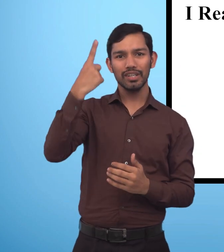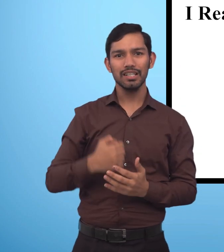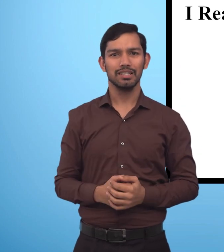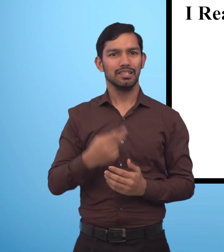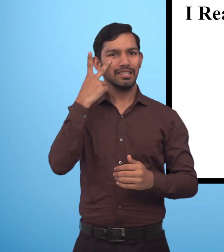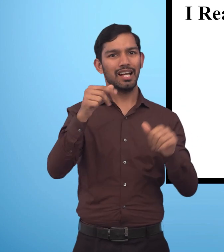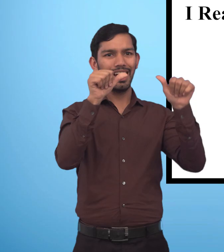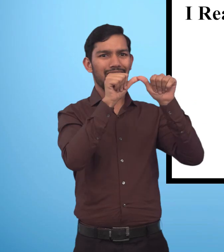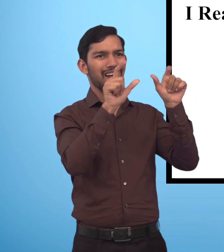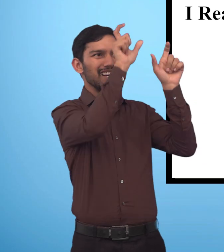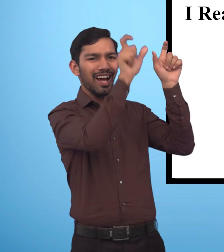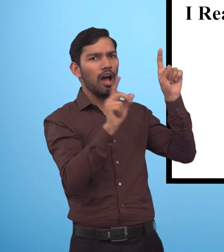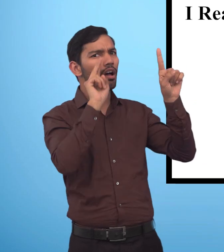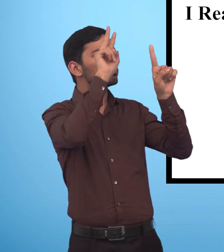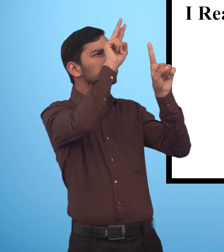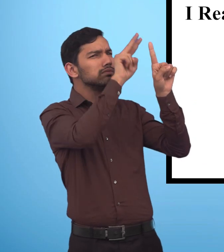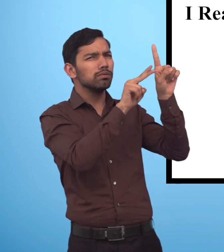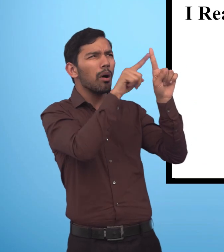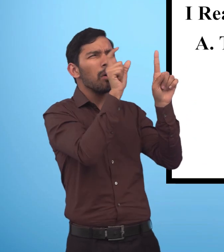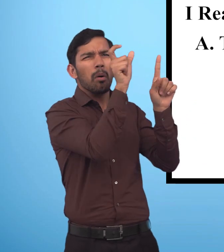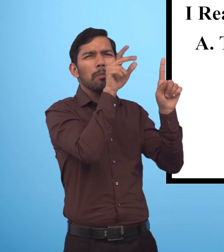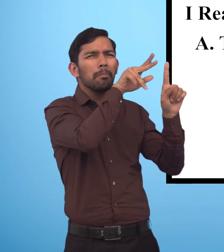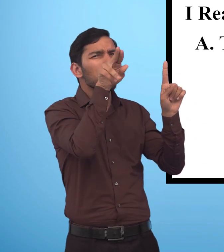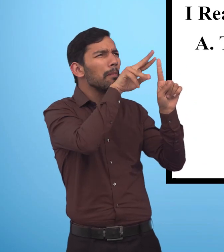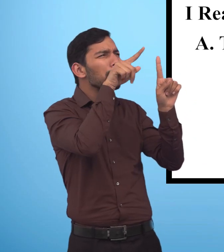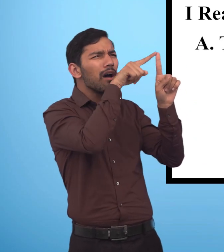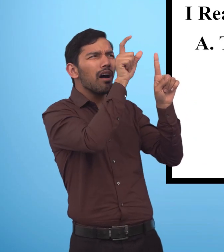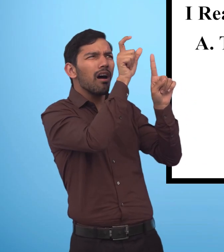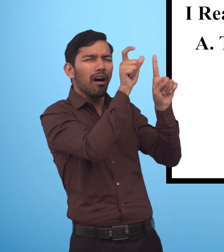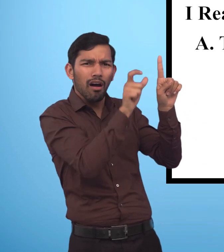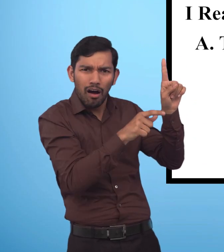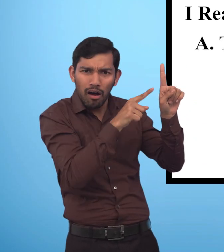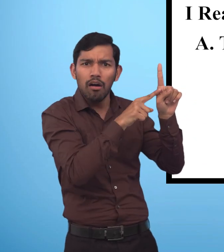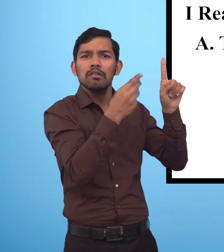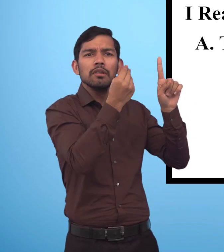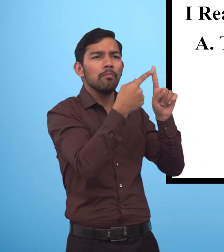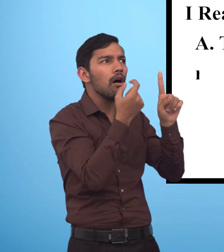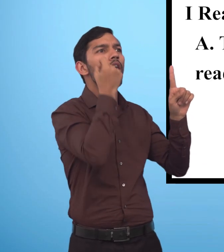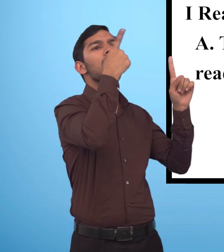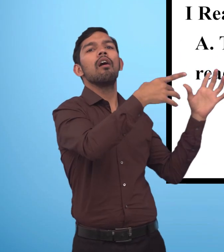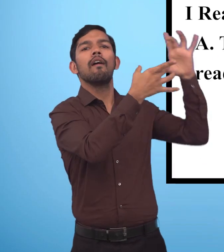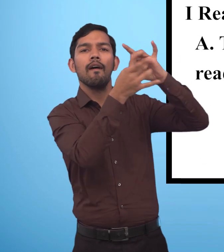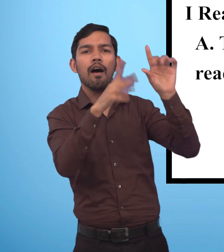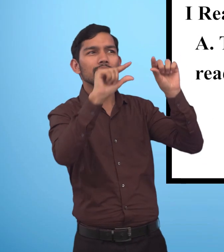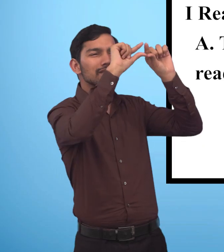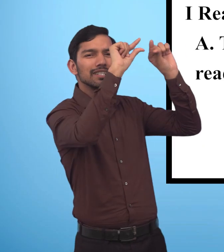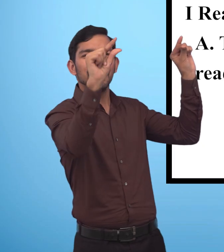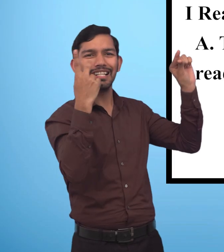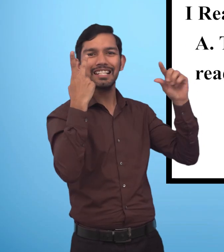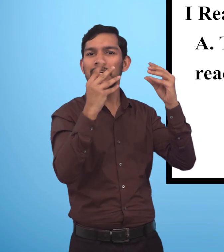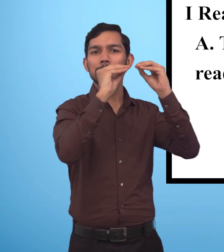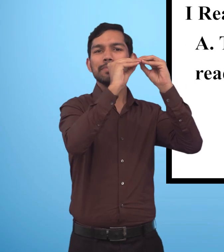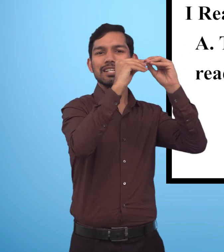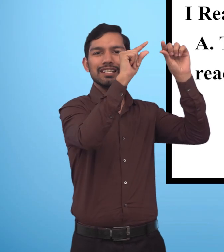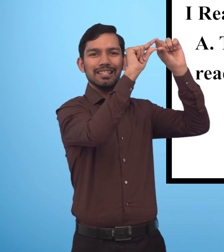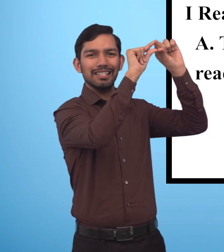1. Read the words from the text given in column A, then try to understand what they mean by reading the sentences in